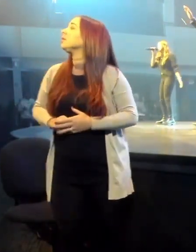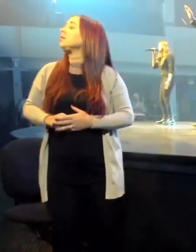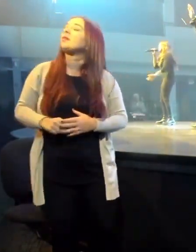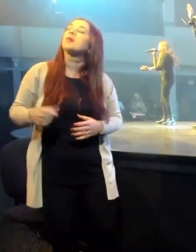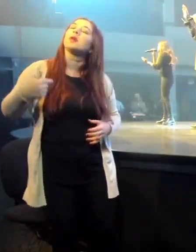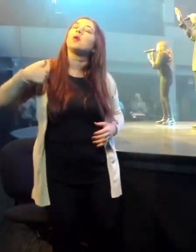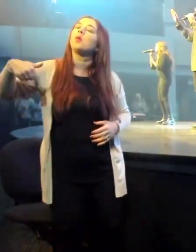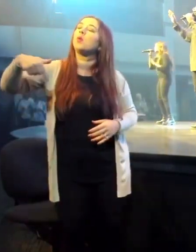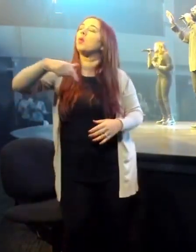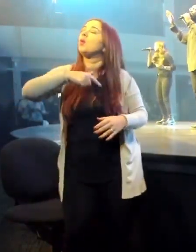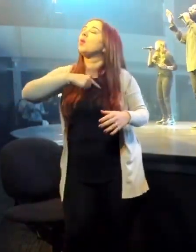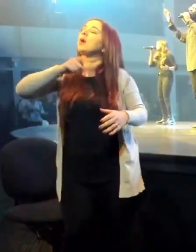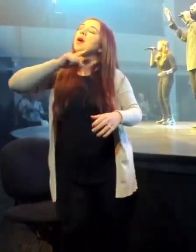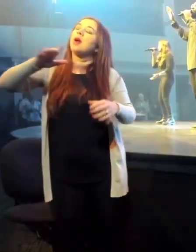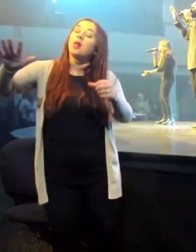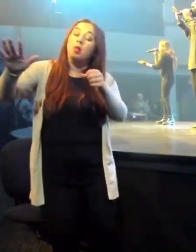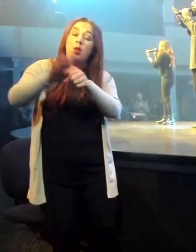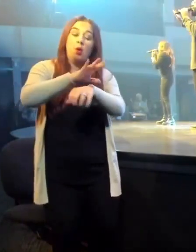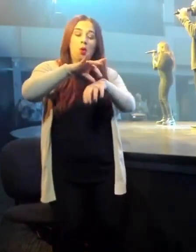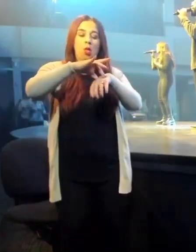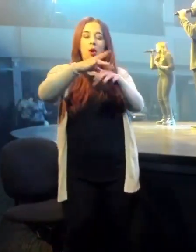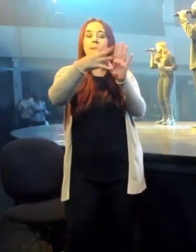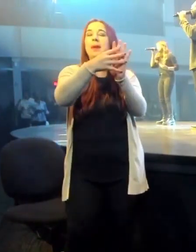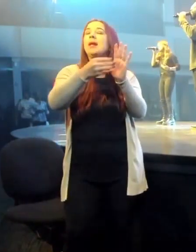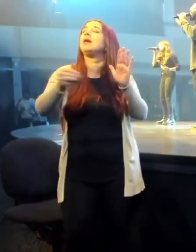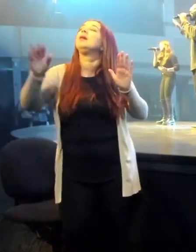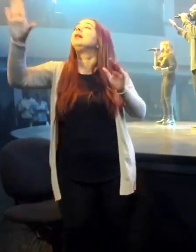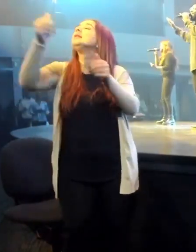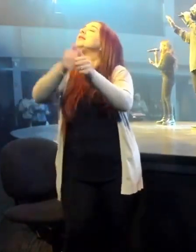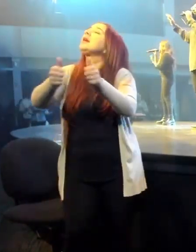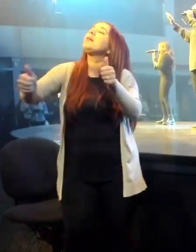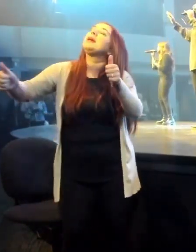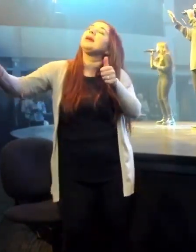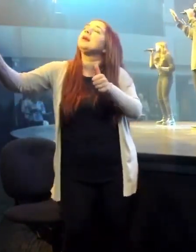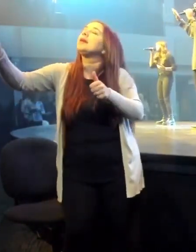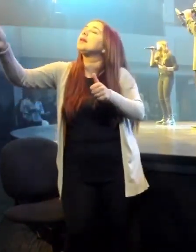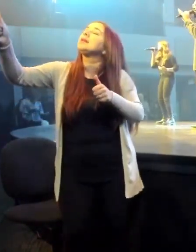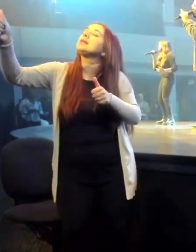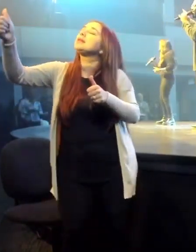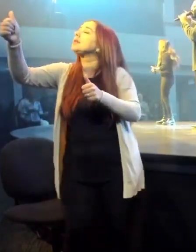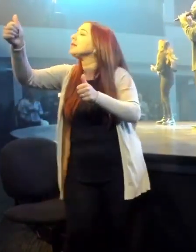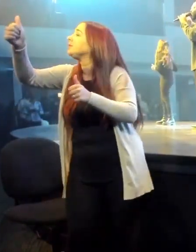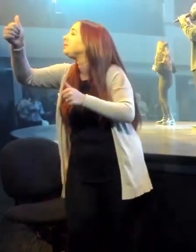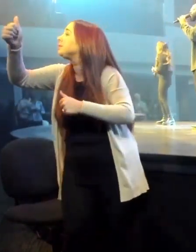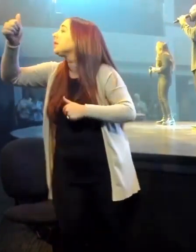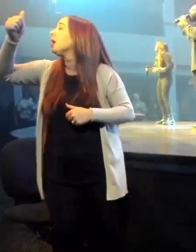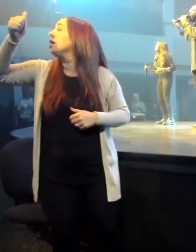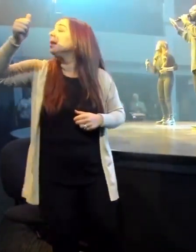The whole earth echoing his eminence.